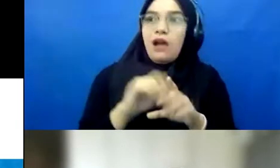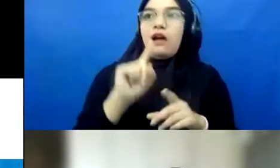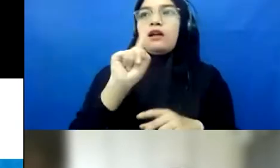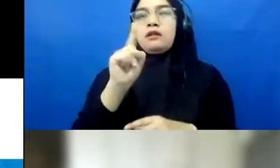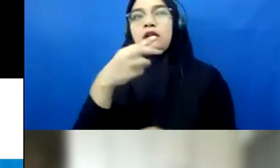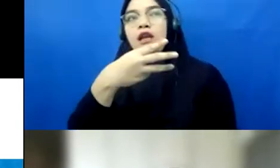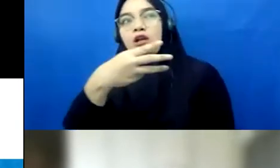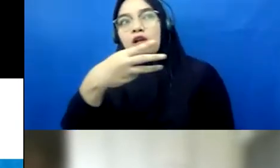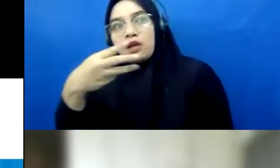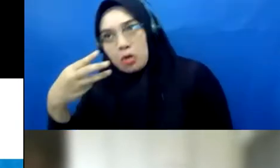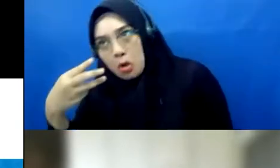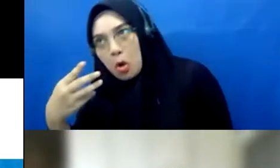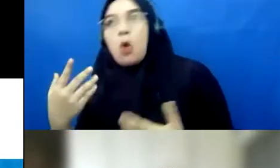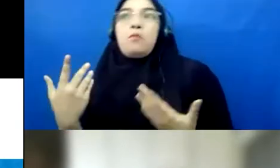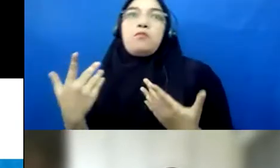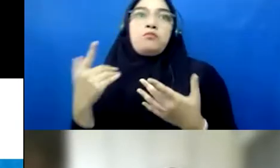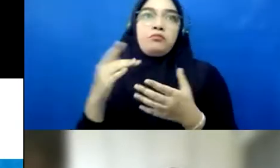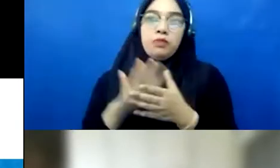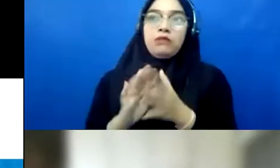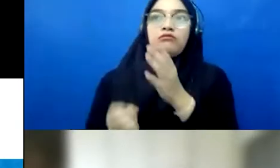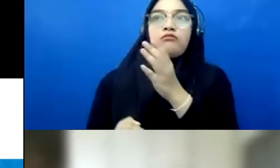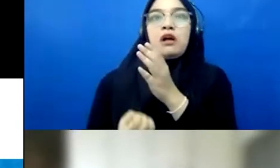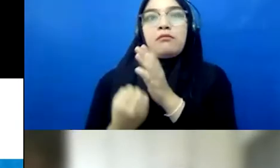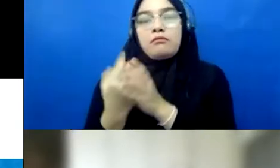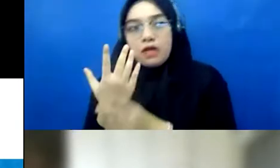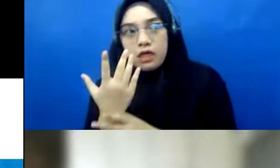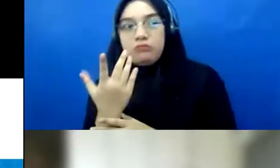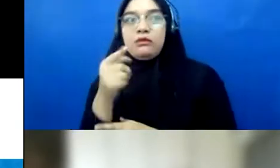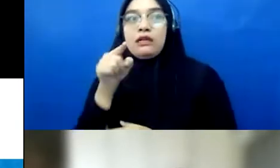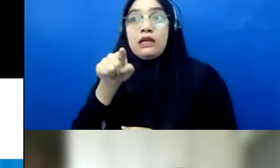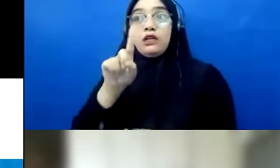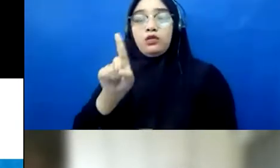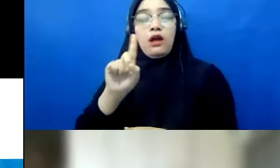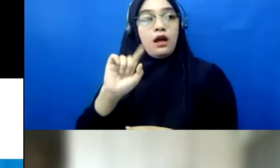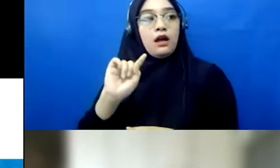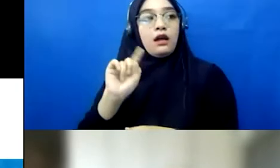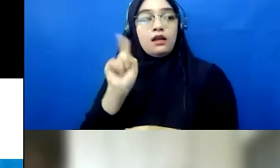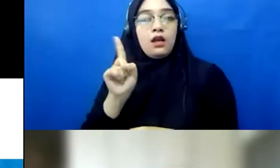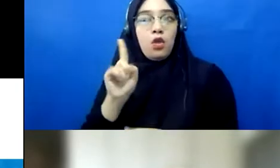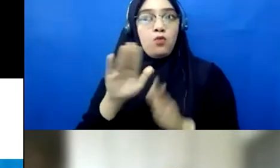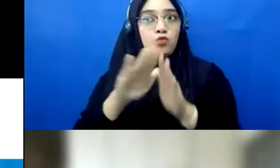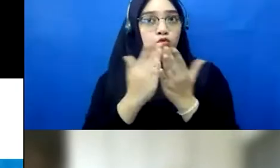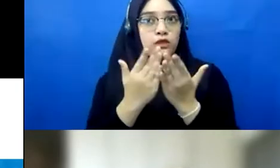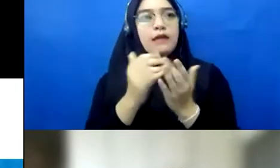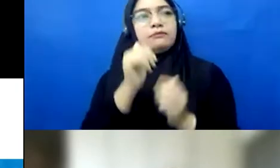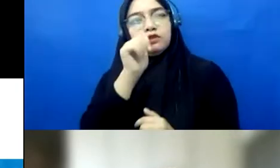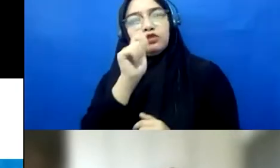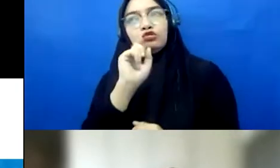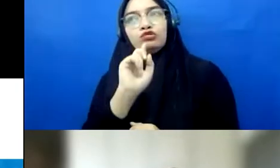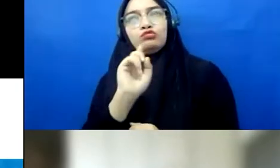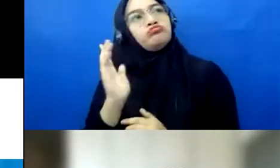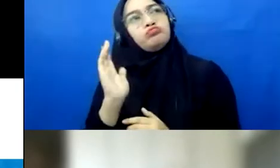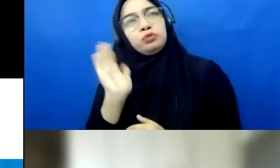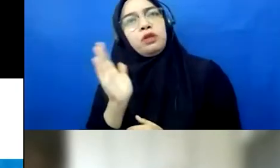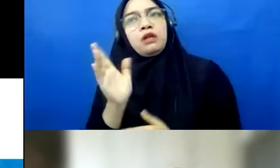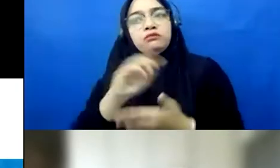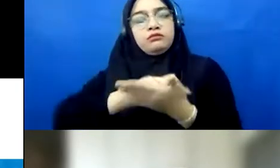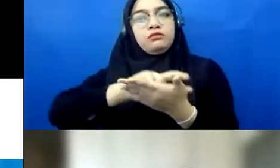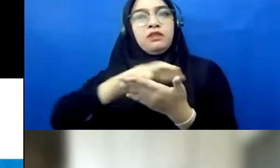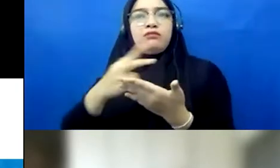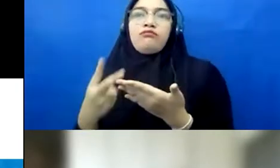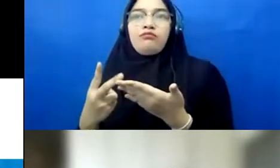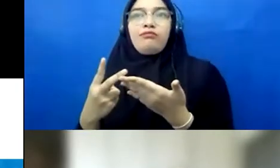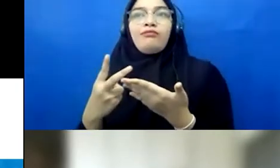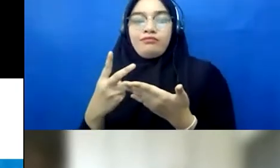and philanthropy has been extensively translated and published globally. He has been a visiting lecturer on social impact